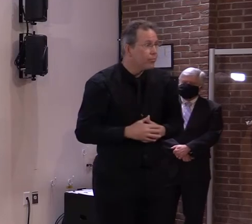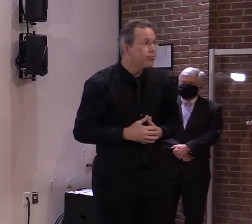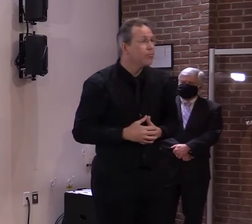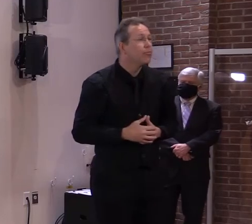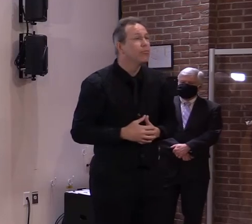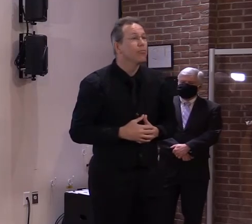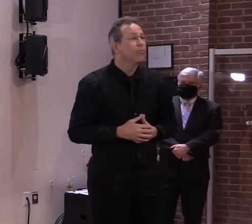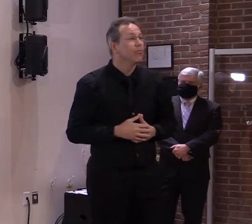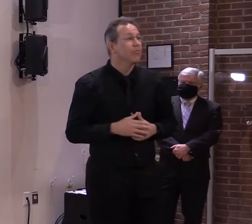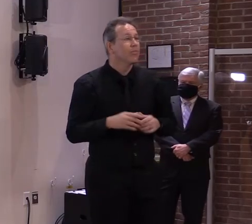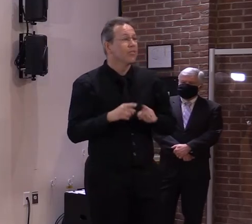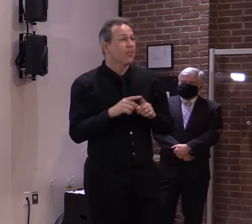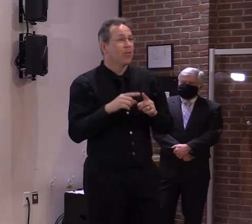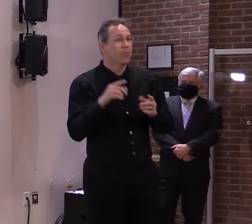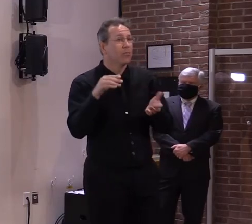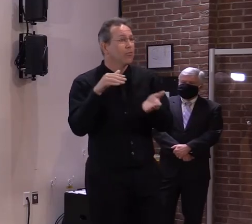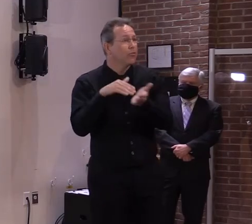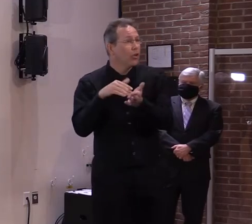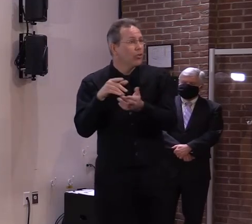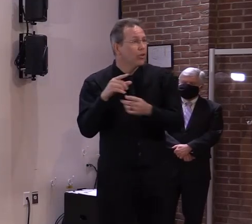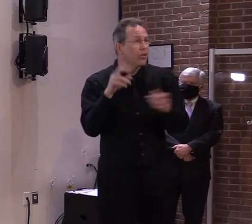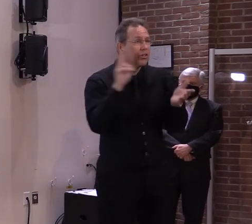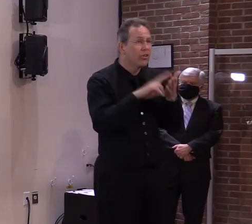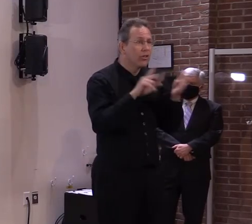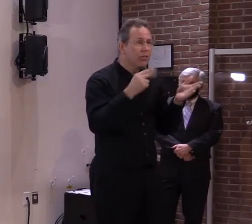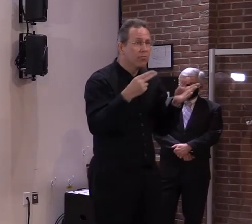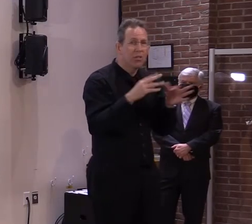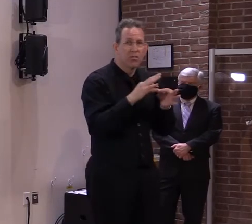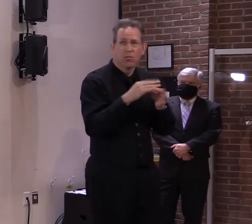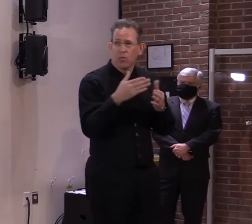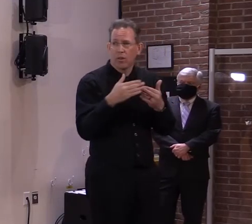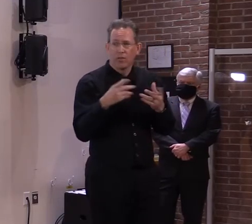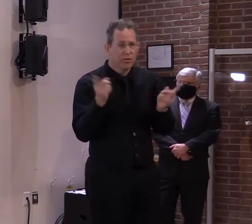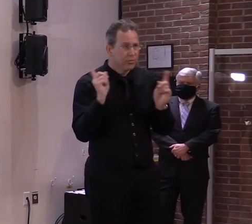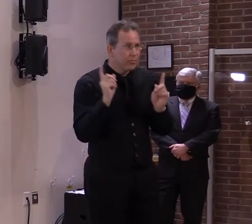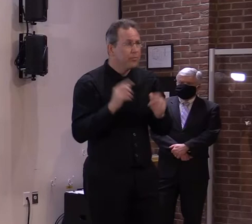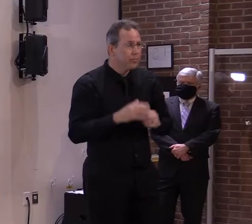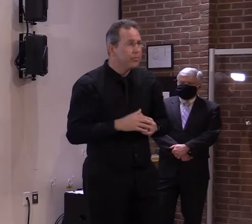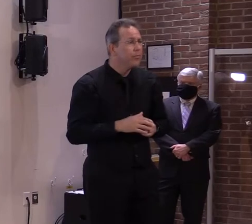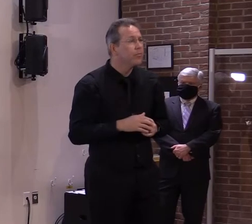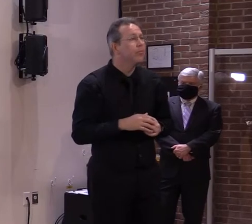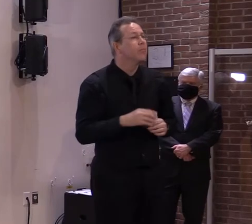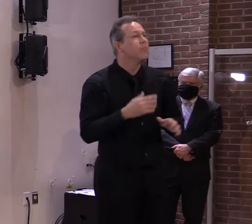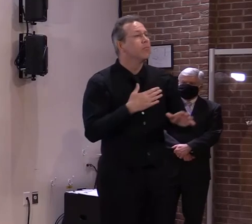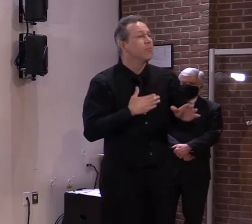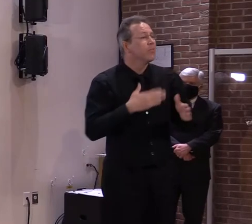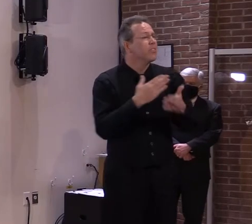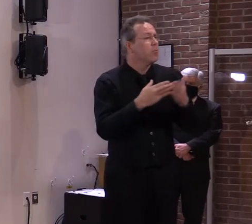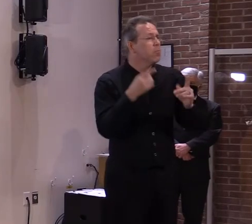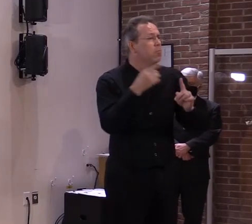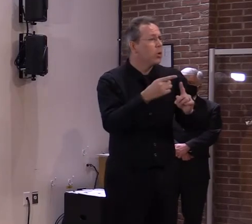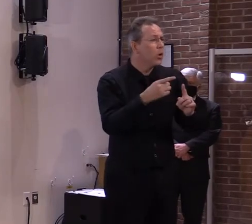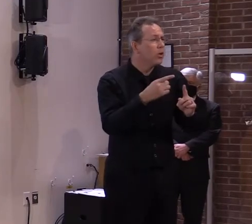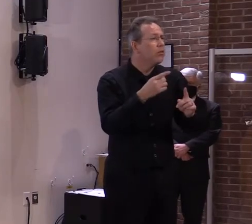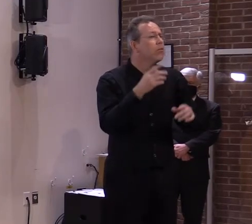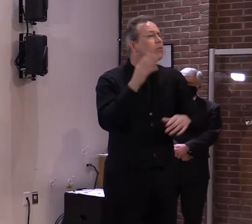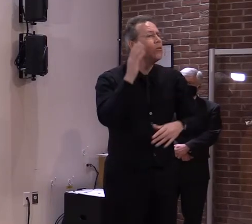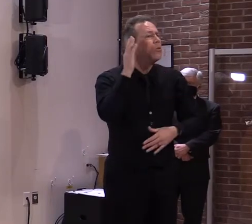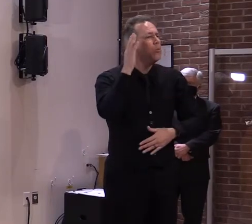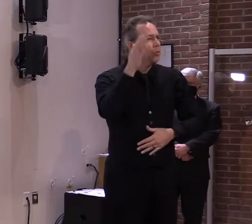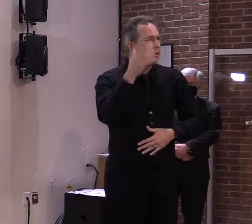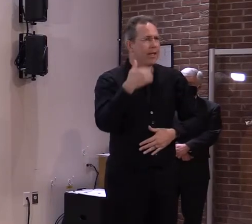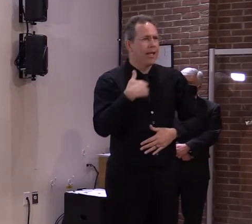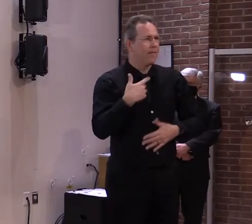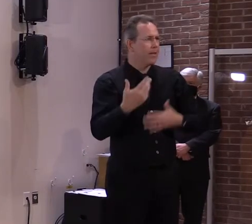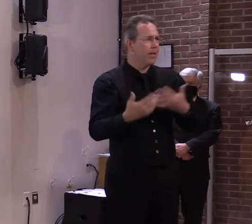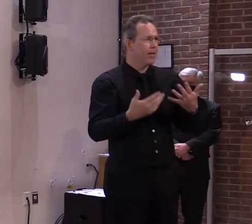Smith might talk about it a little bit down the road, but there's going to be a point where we aren't going to be in control of this, and